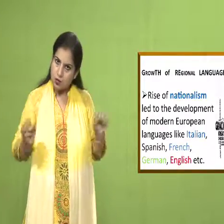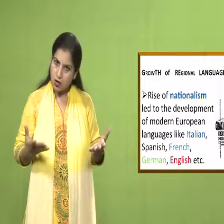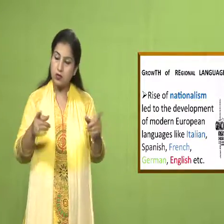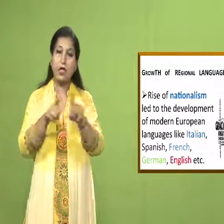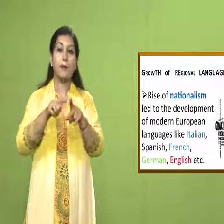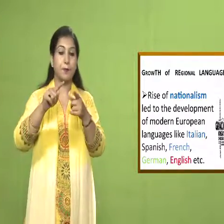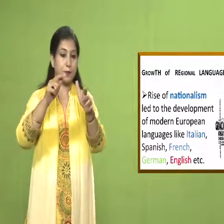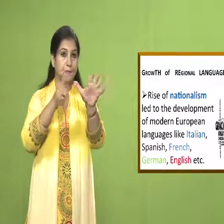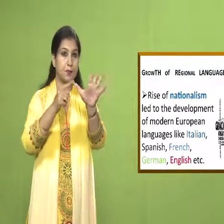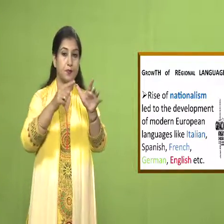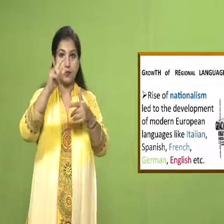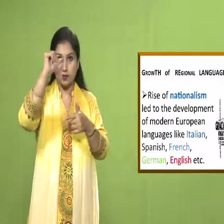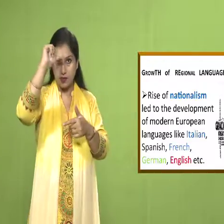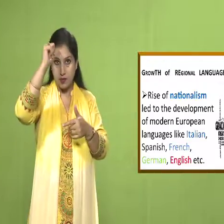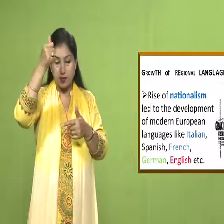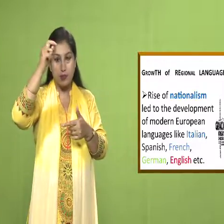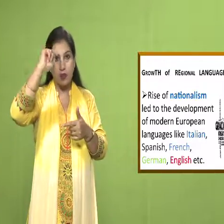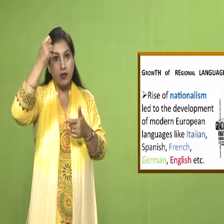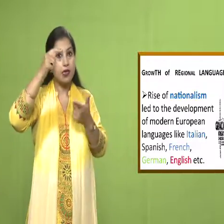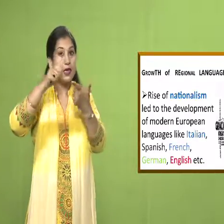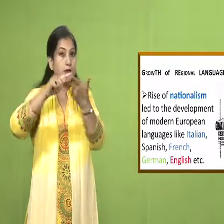and English, etc.